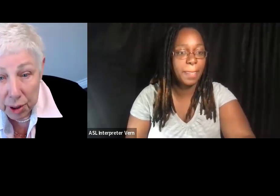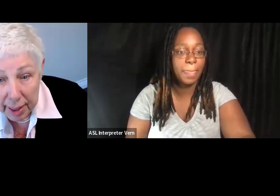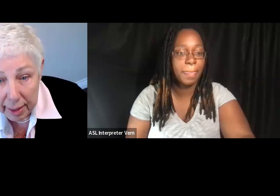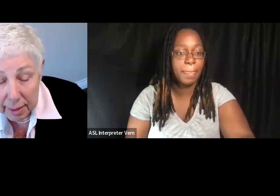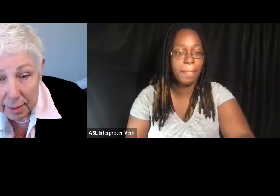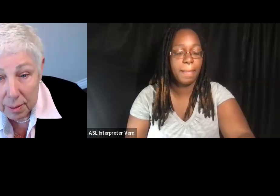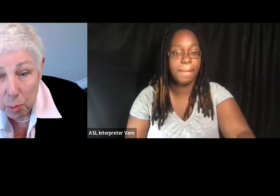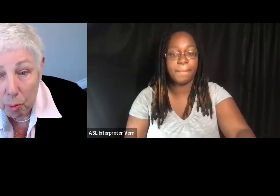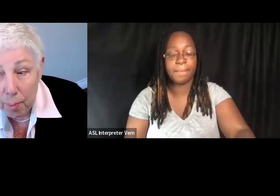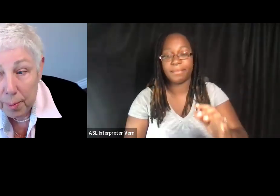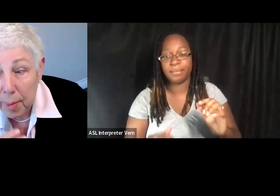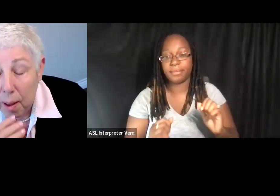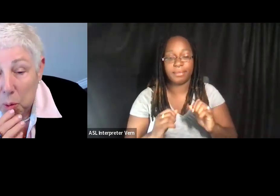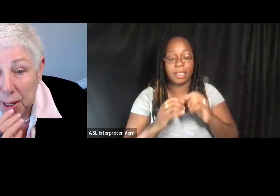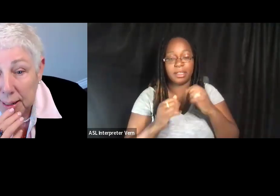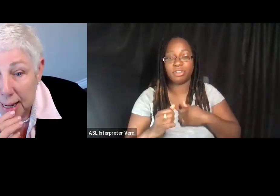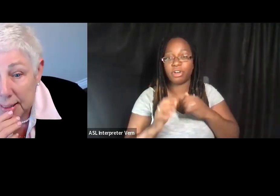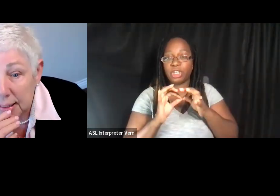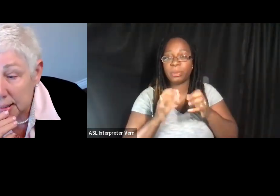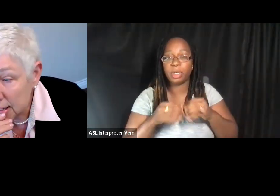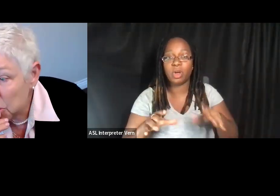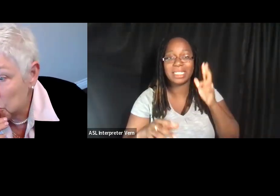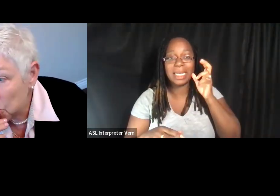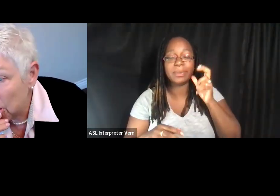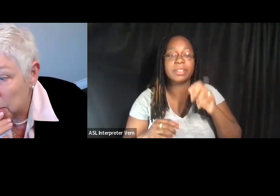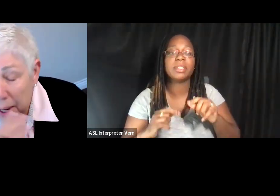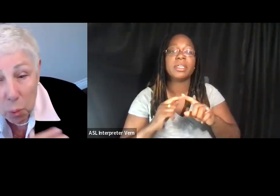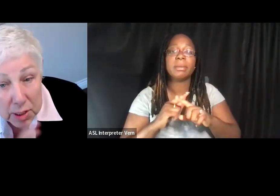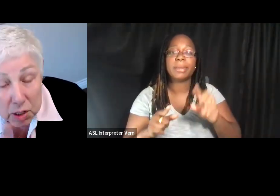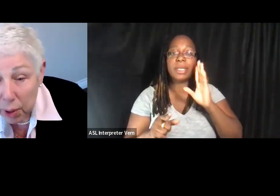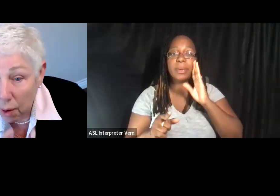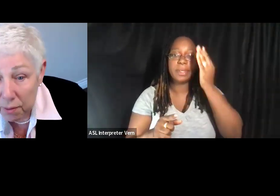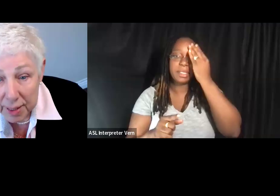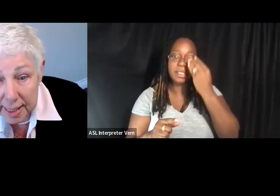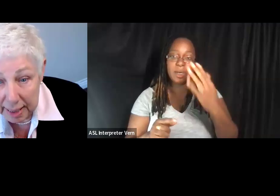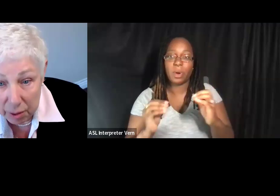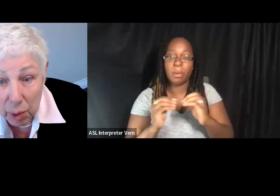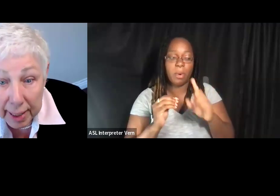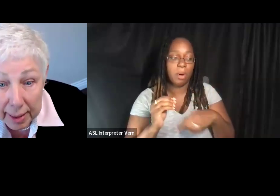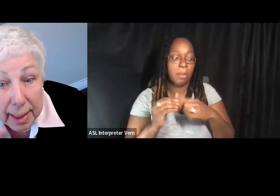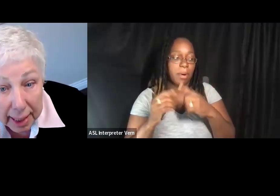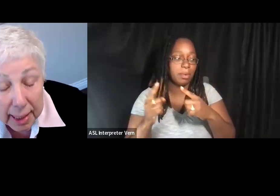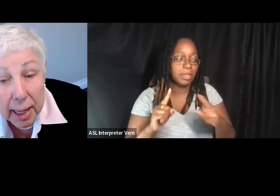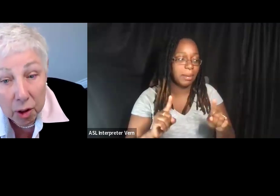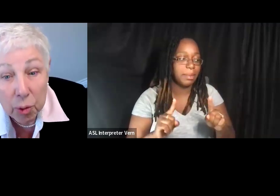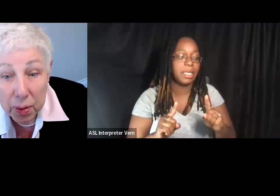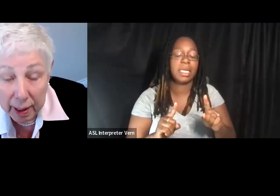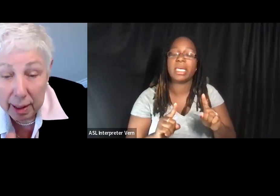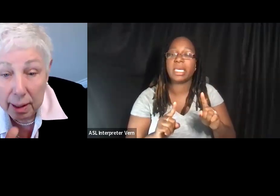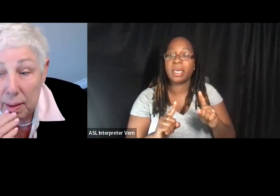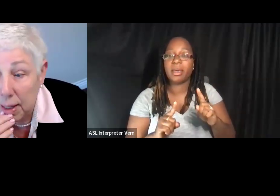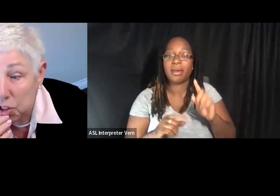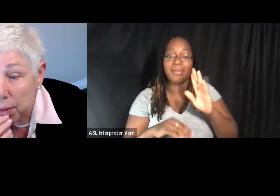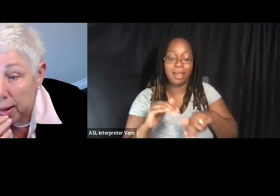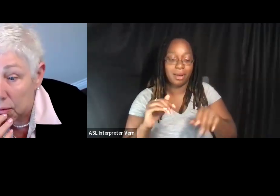and year to date, because that's going to tell you more about what's going on fiscally, right, than any other